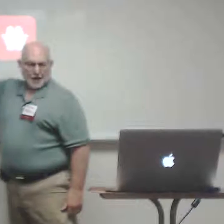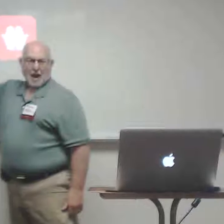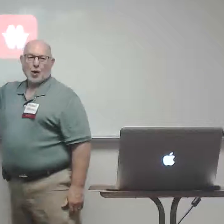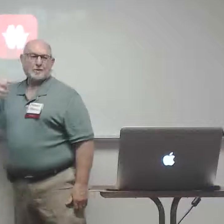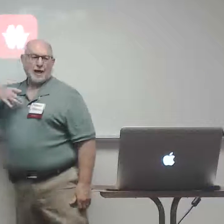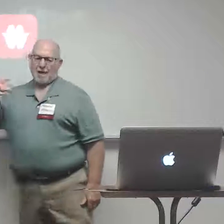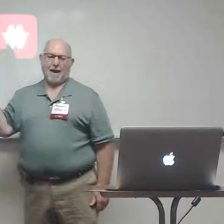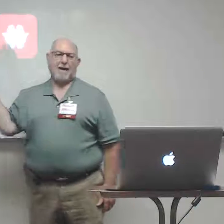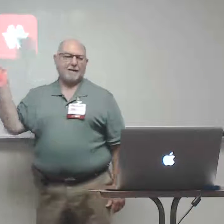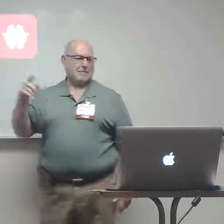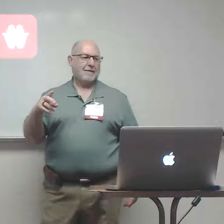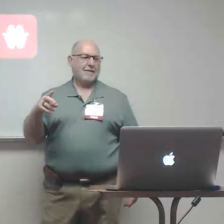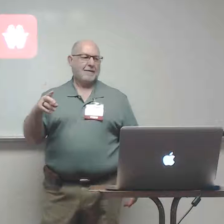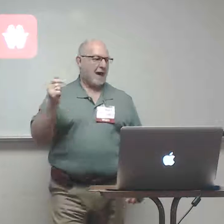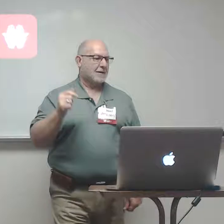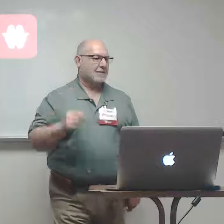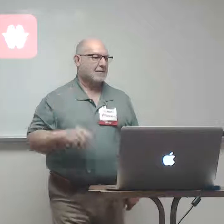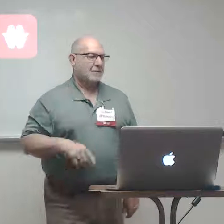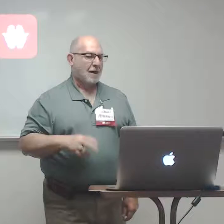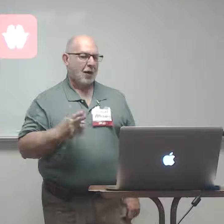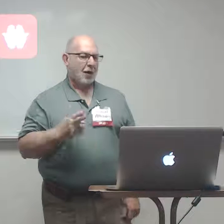I use that a lot. I use